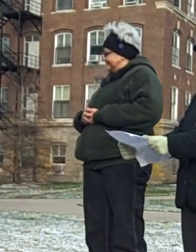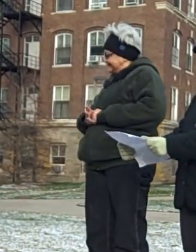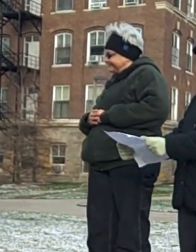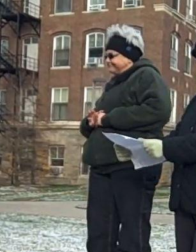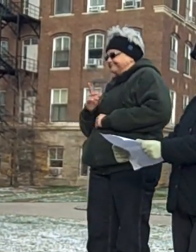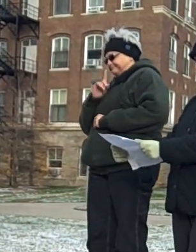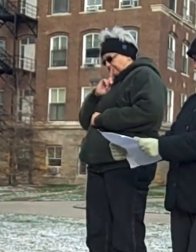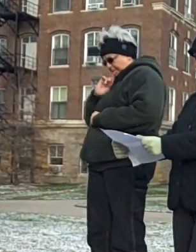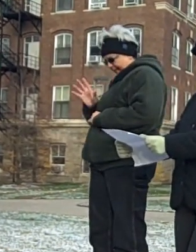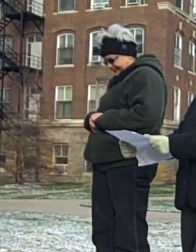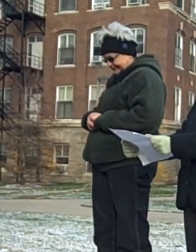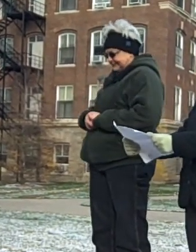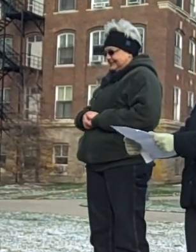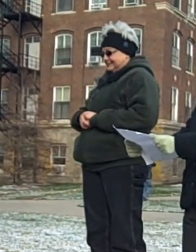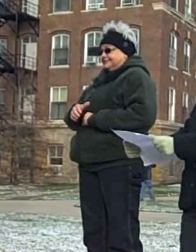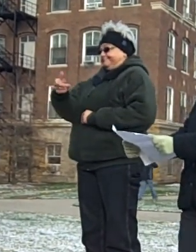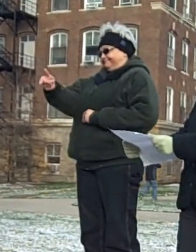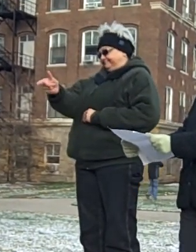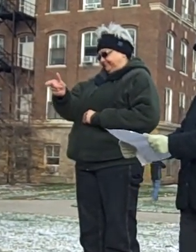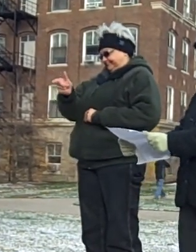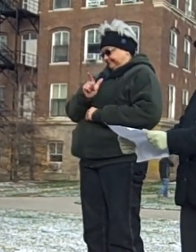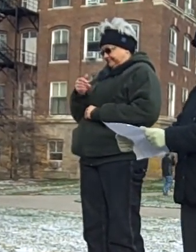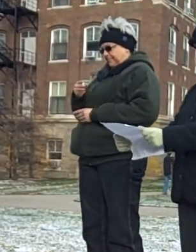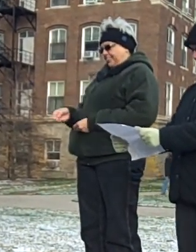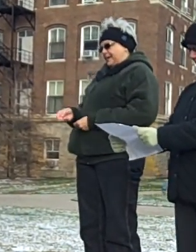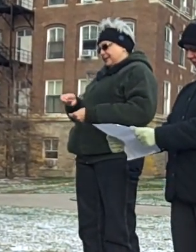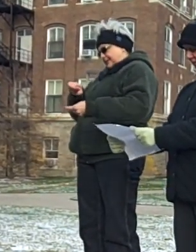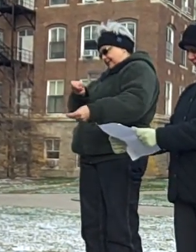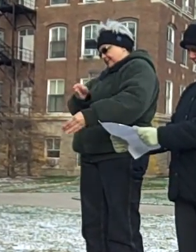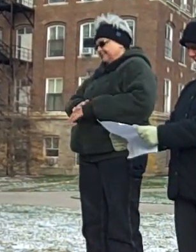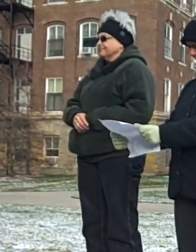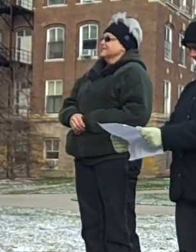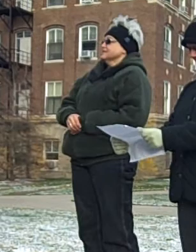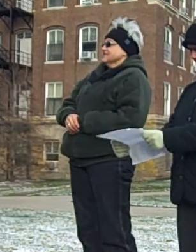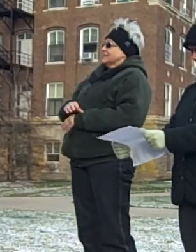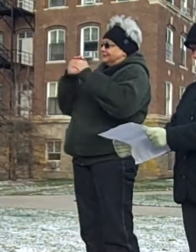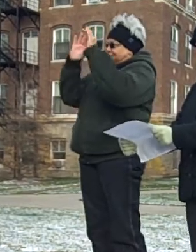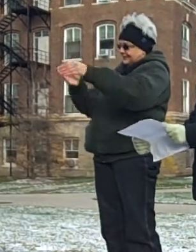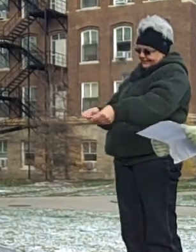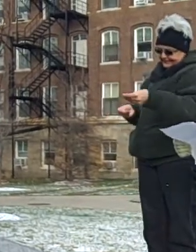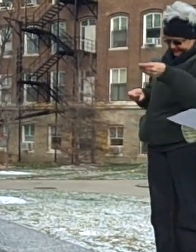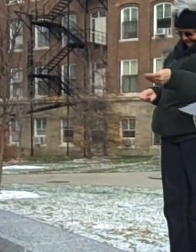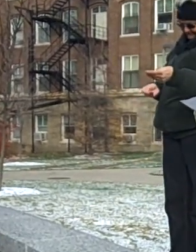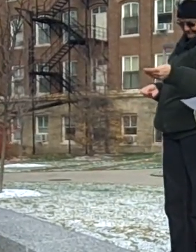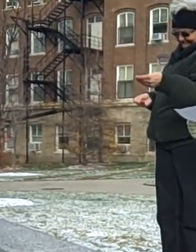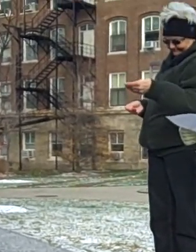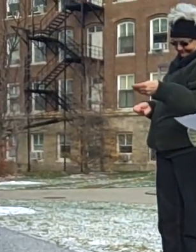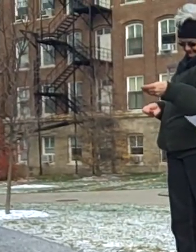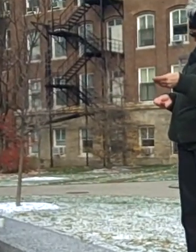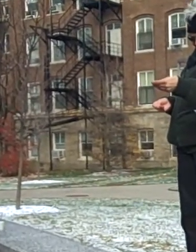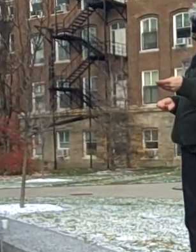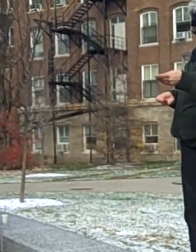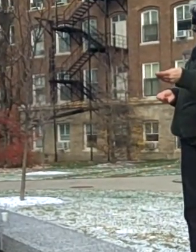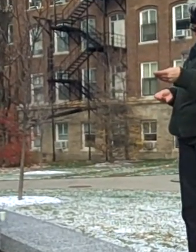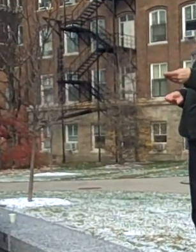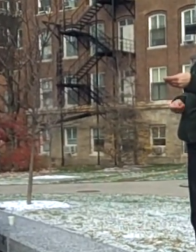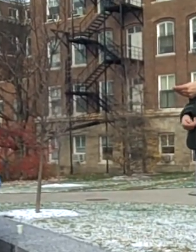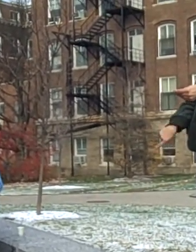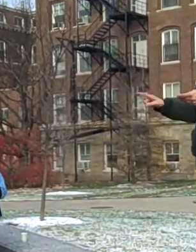wrong. So, when it was my turn to give the teacher my paper, she looked at